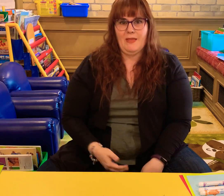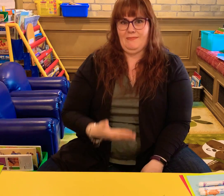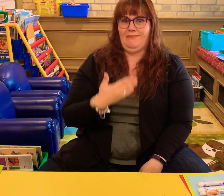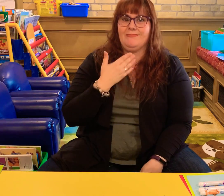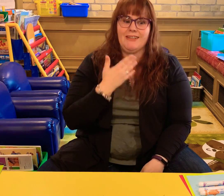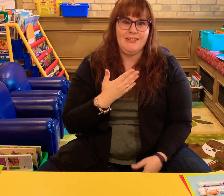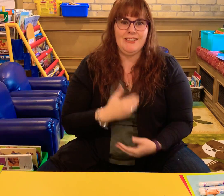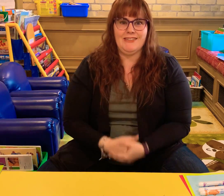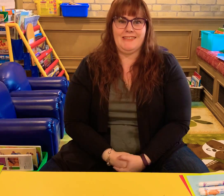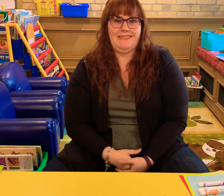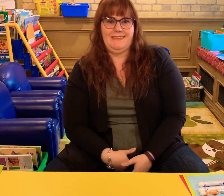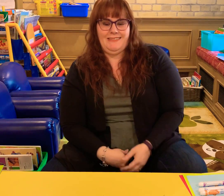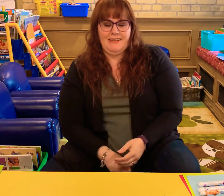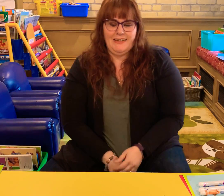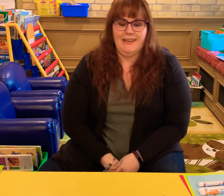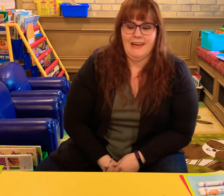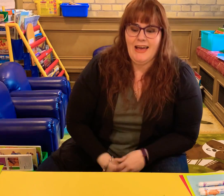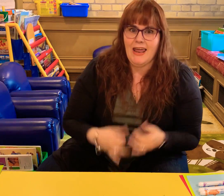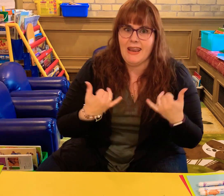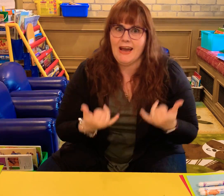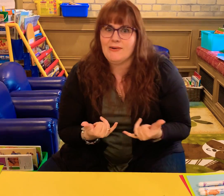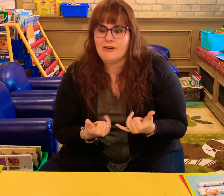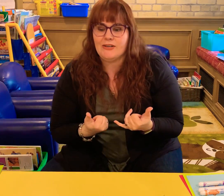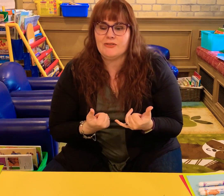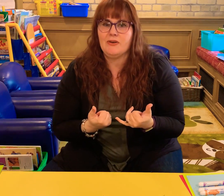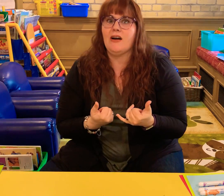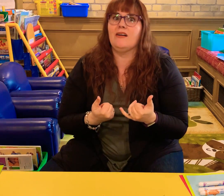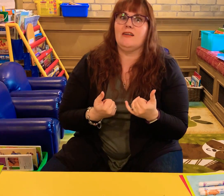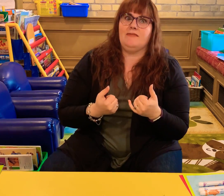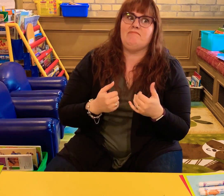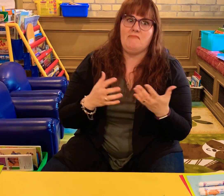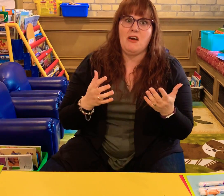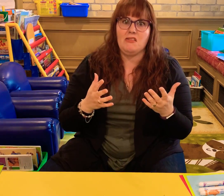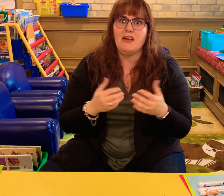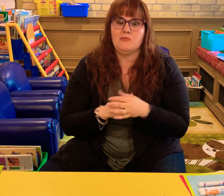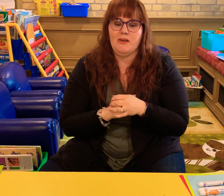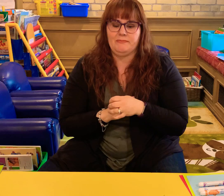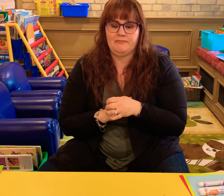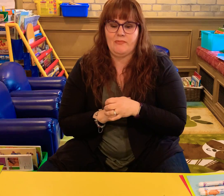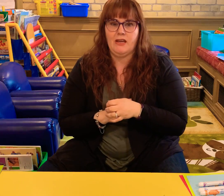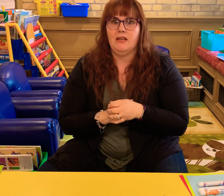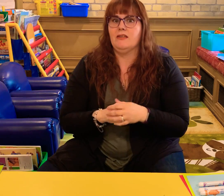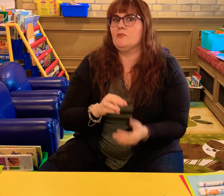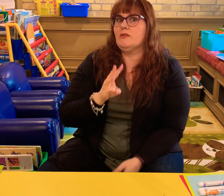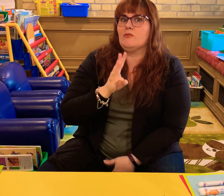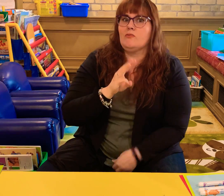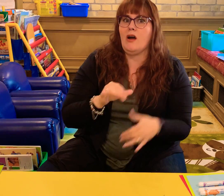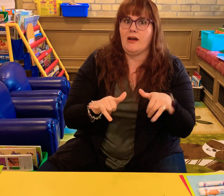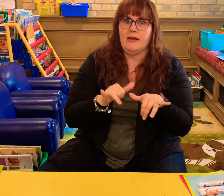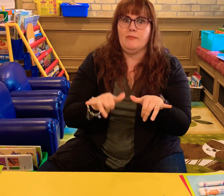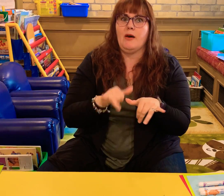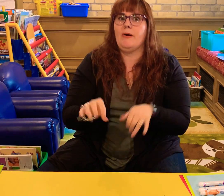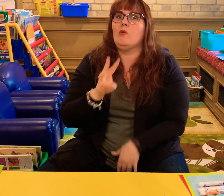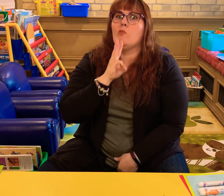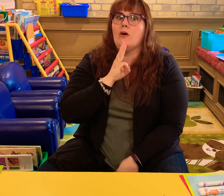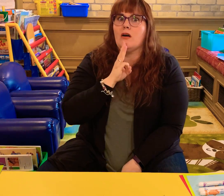Good! And now we're going to do our last one. This one's a rhyme about water.